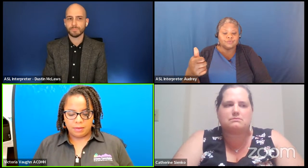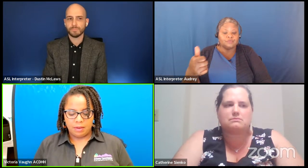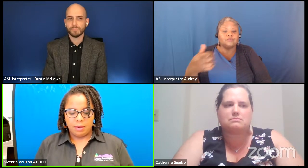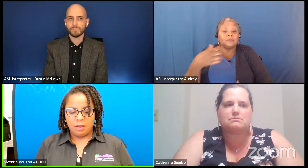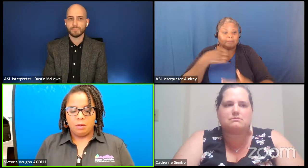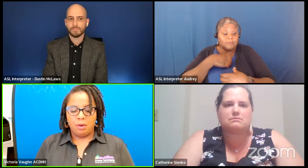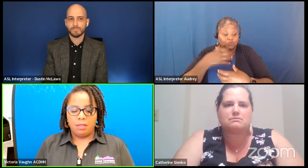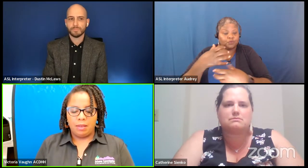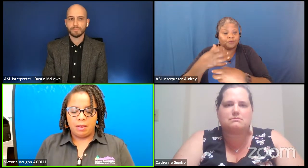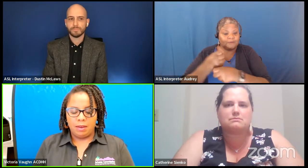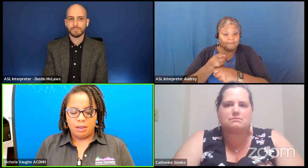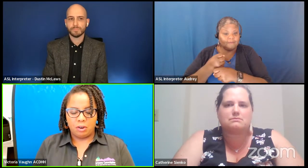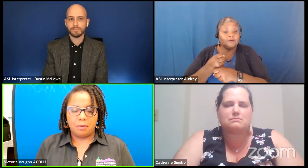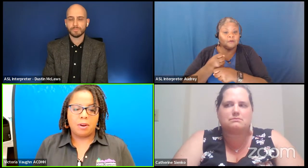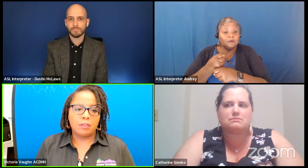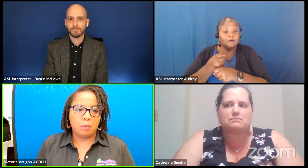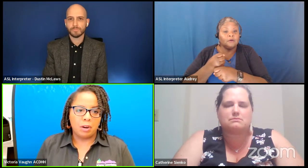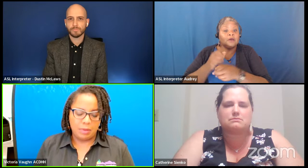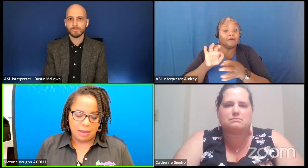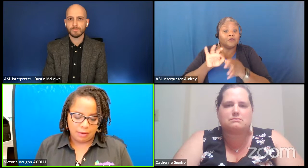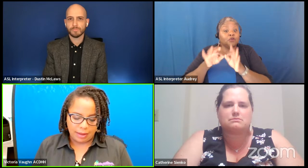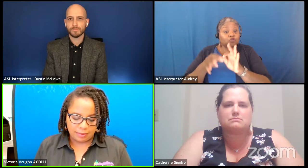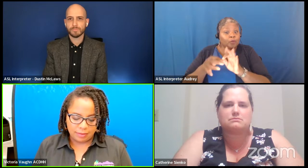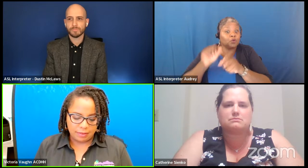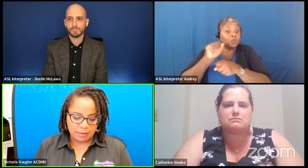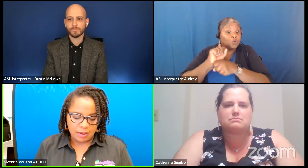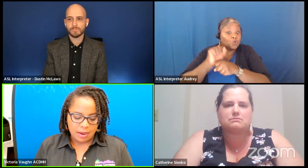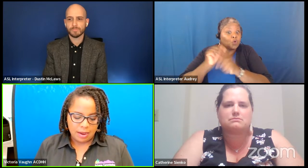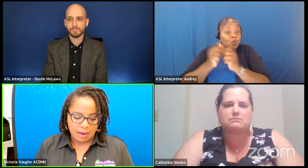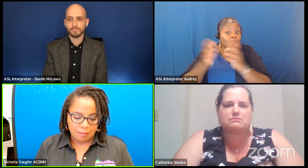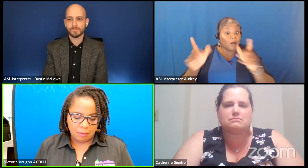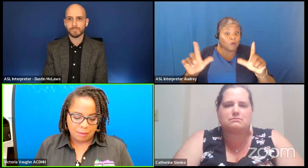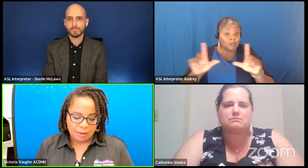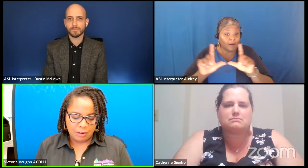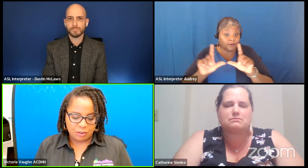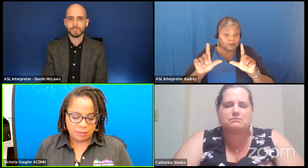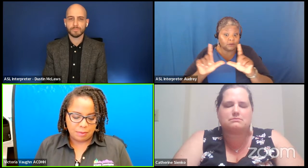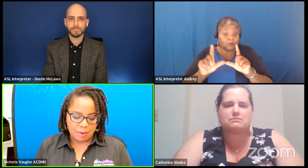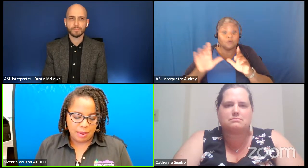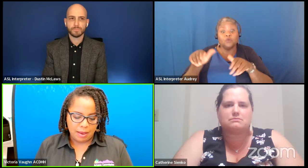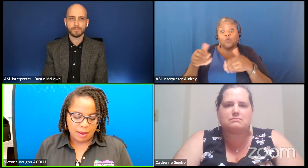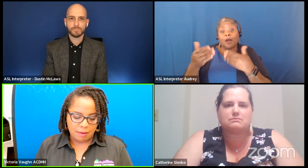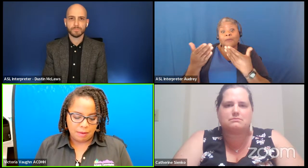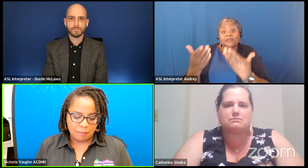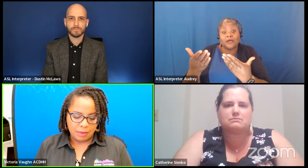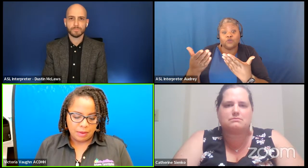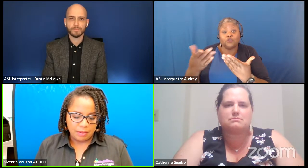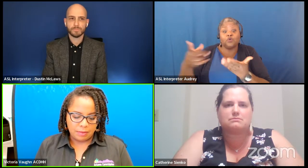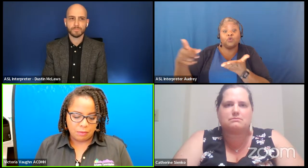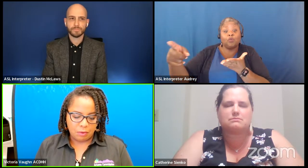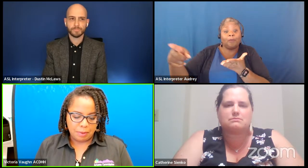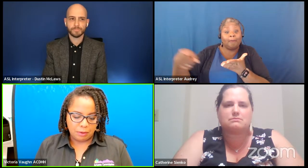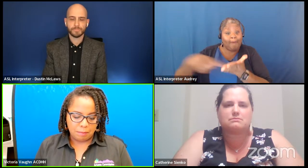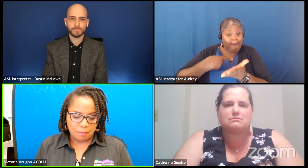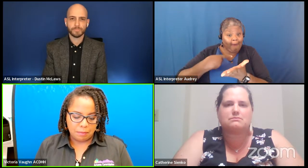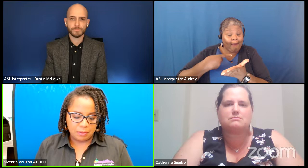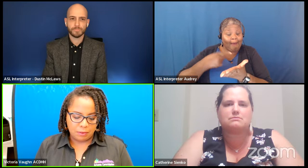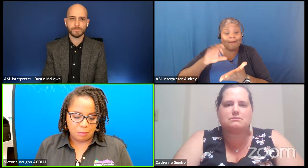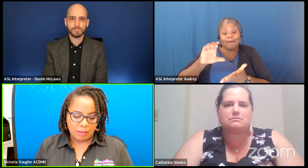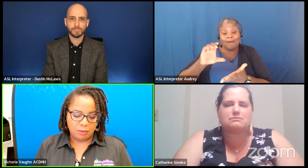complaints where the interpreter has worked without a license, the recommendation is to pay a